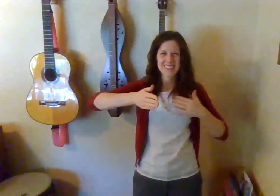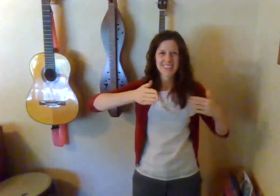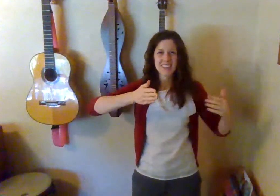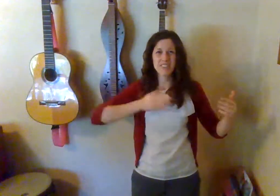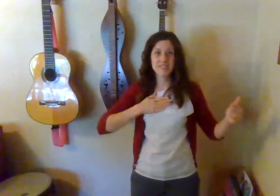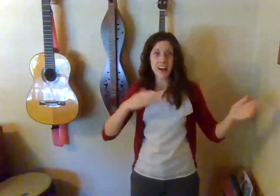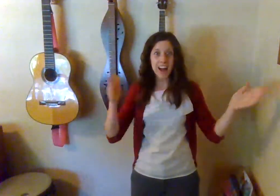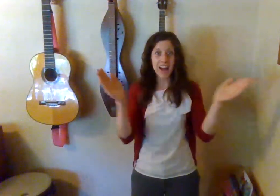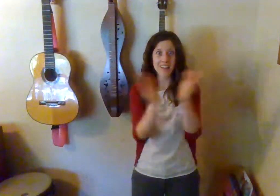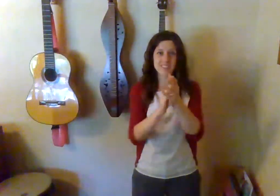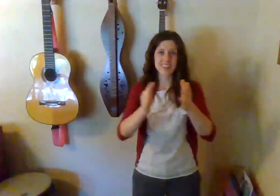Five.